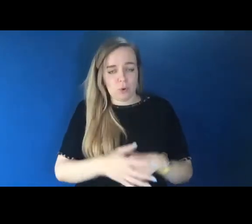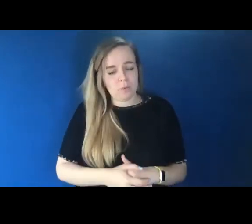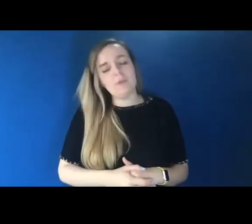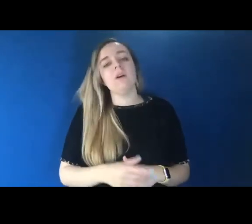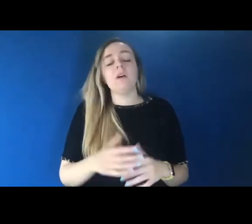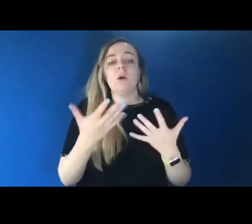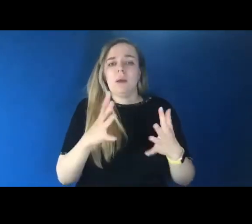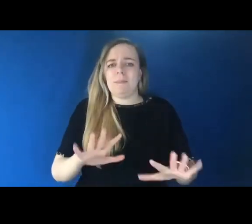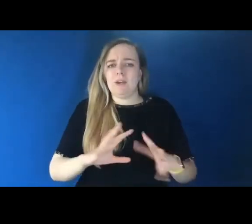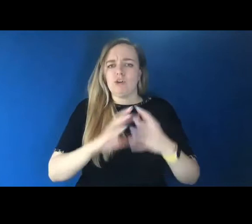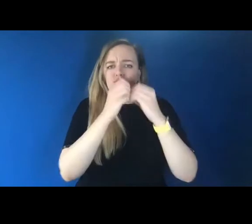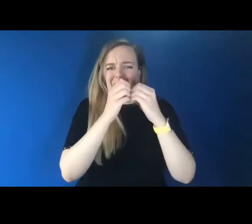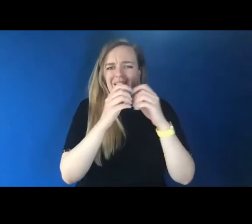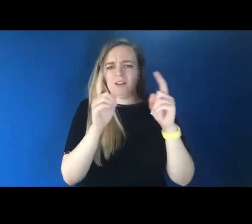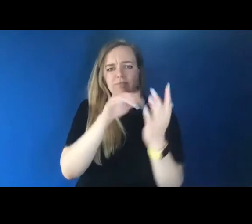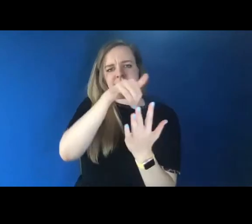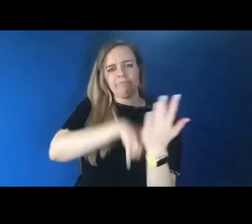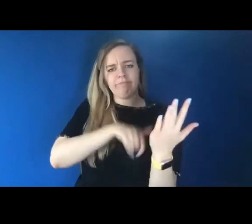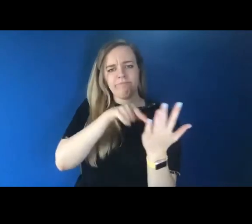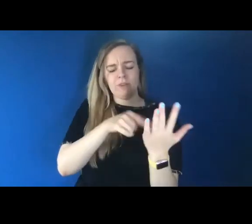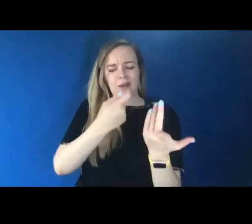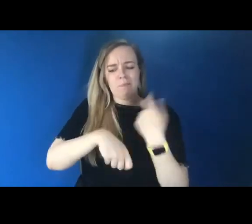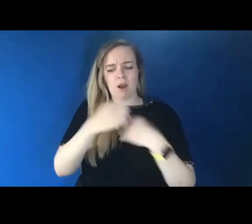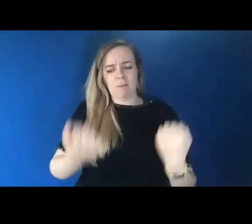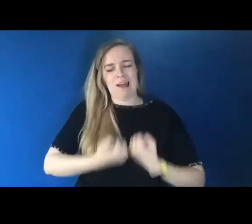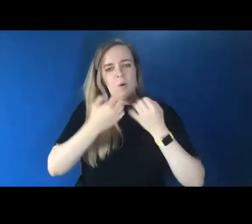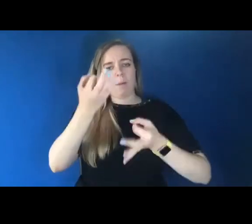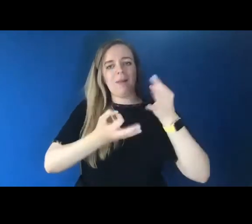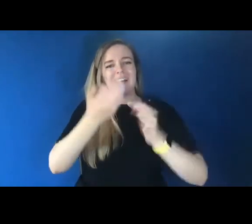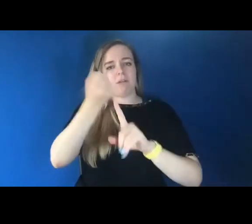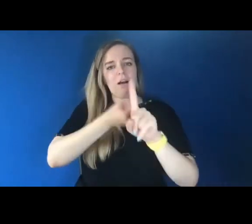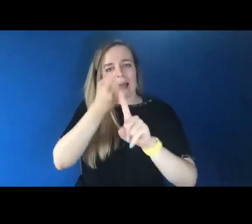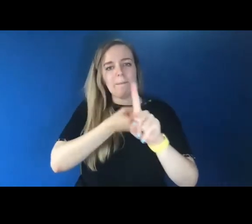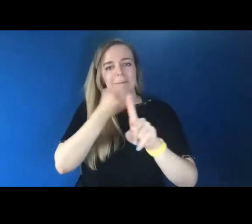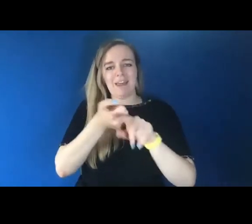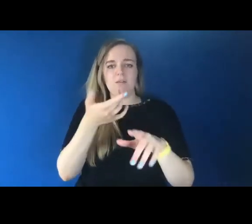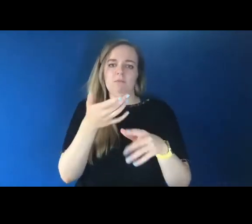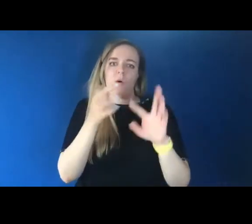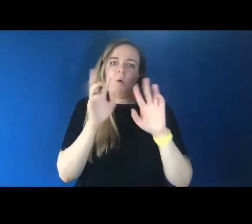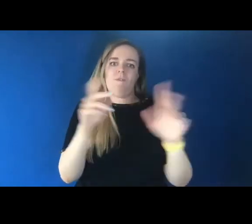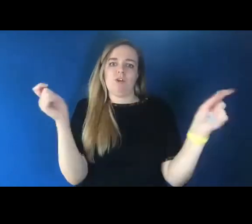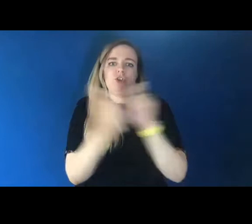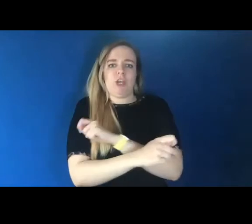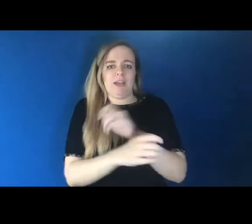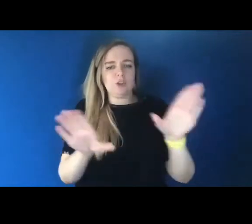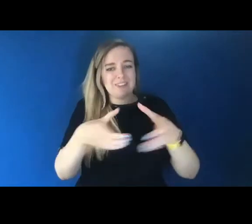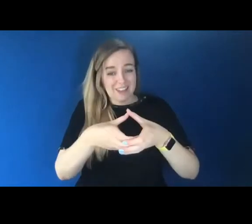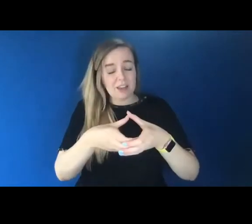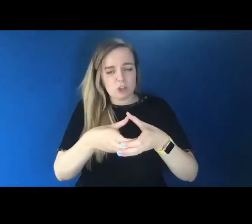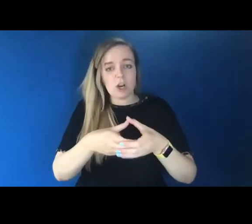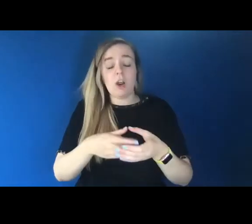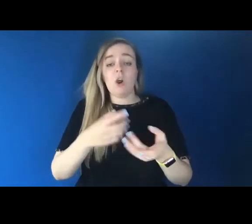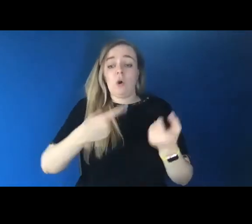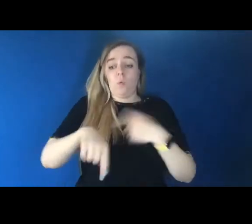put together the spine of what was to become our political campaign to revolutionise the sector. And we are